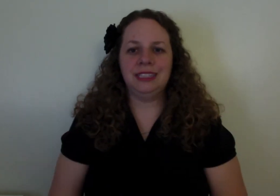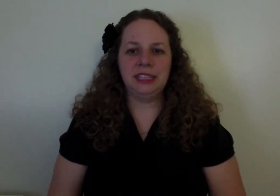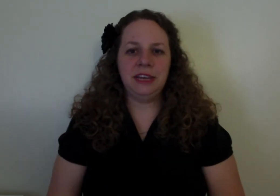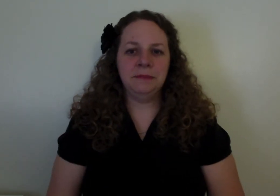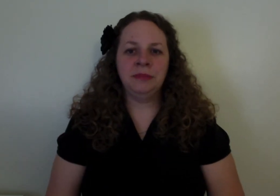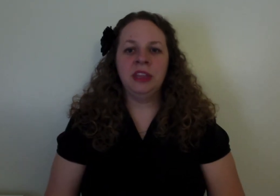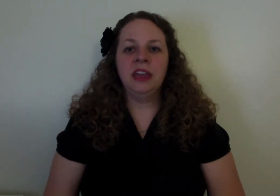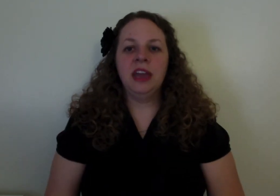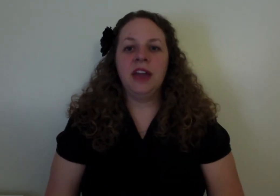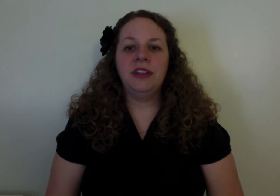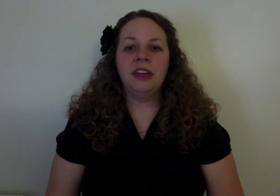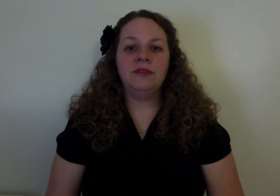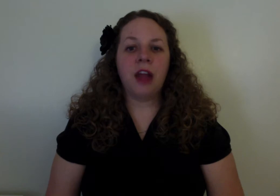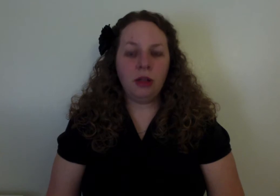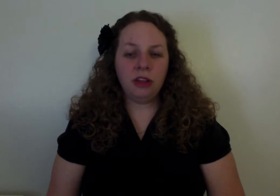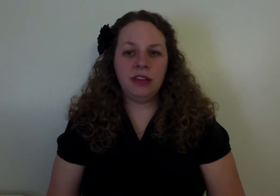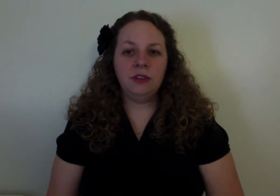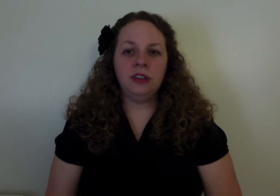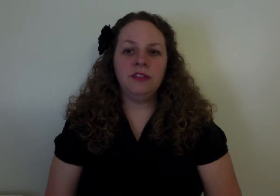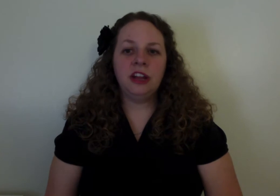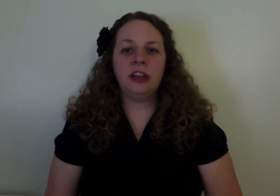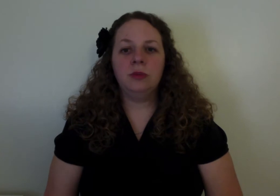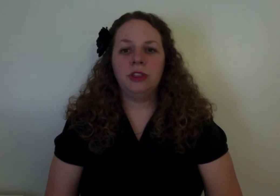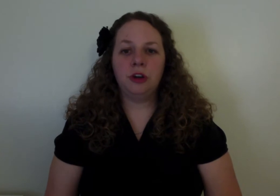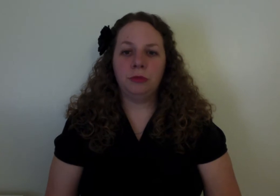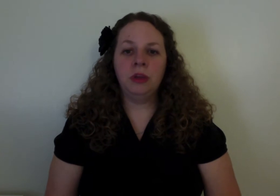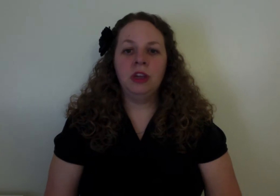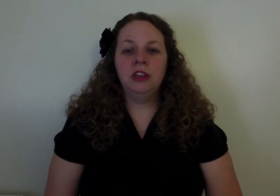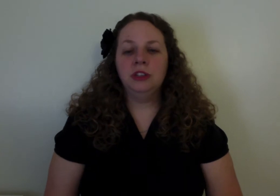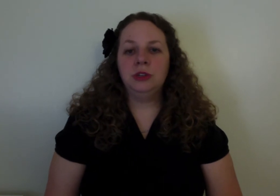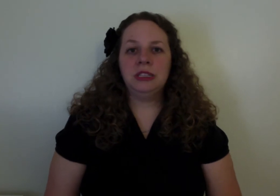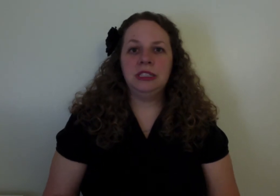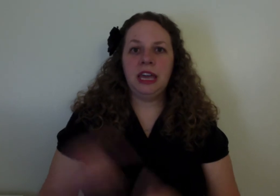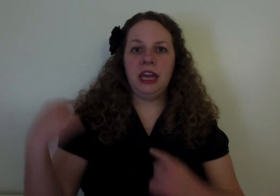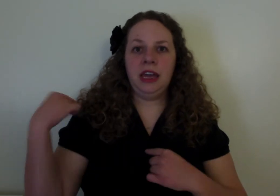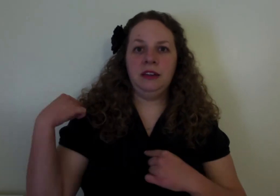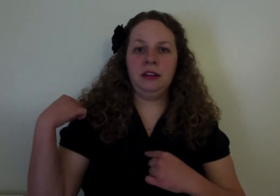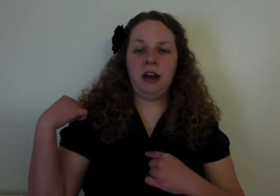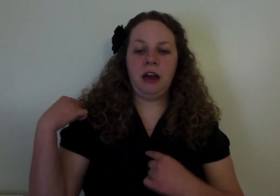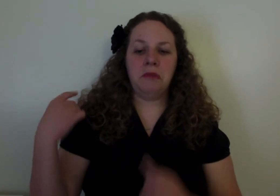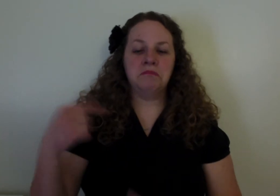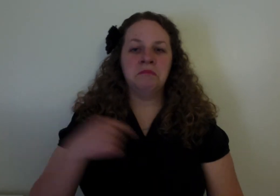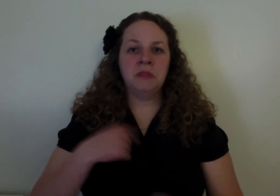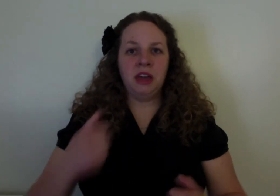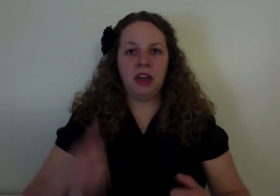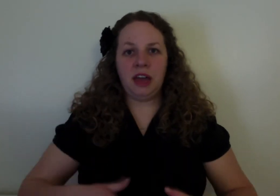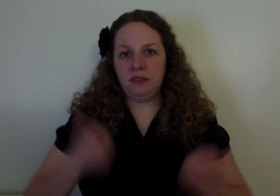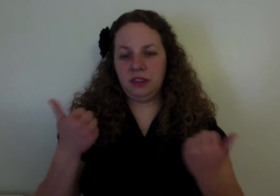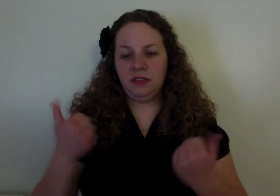city. And then for how long have you lived there and with whom? So you can say, I've lived